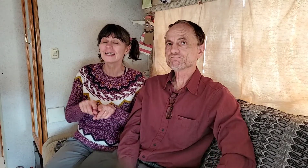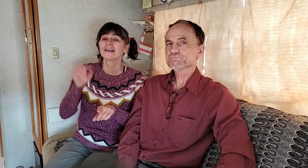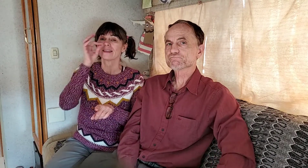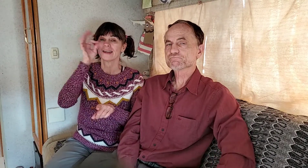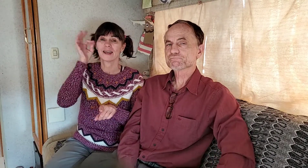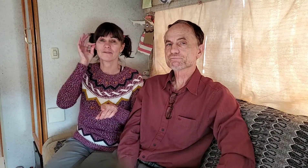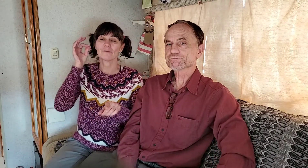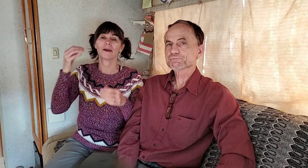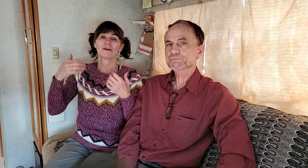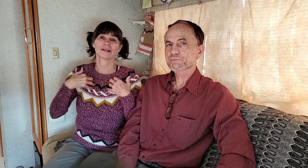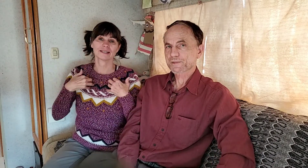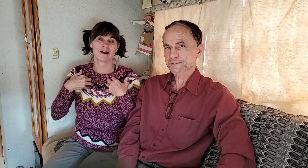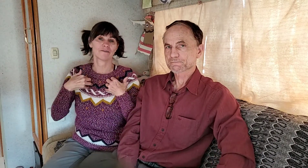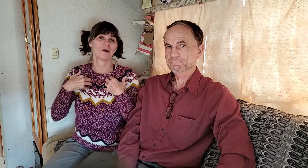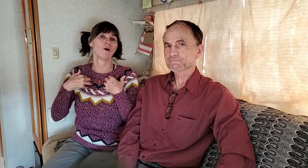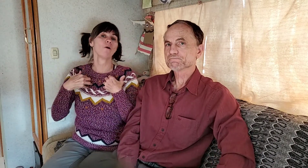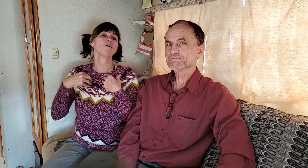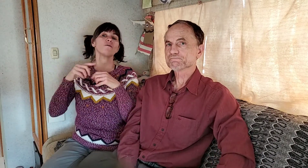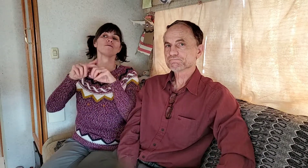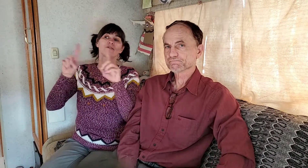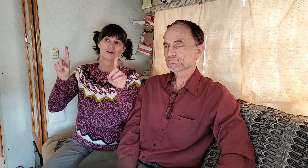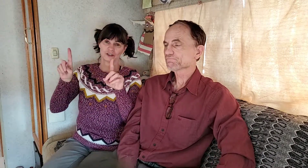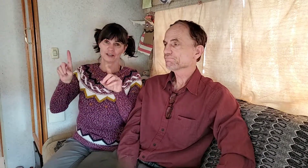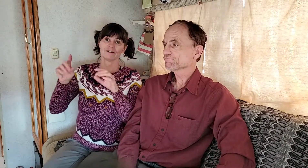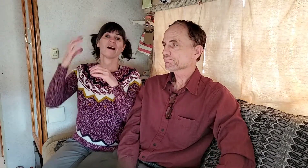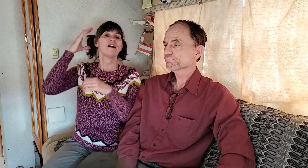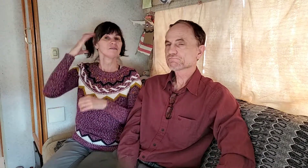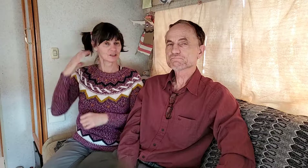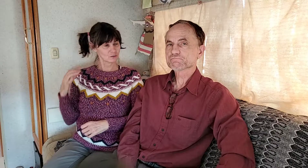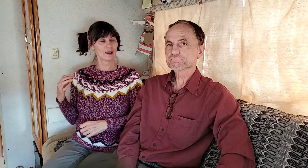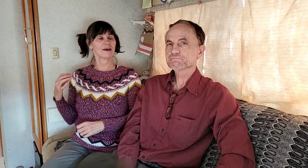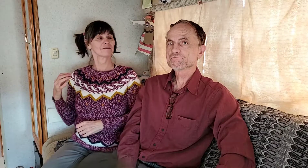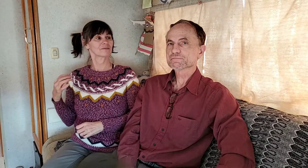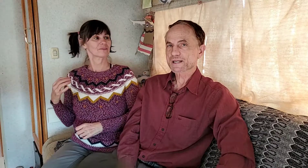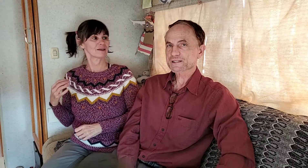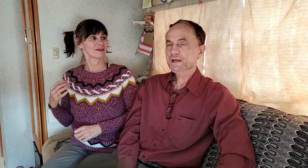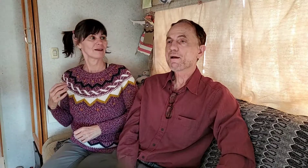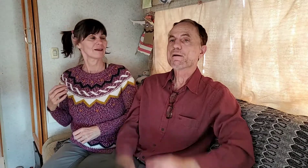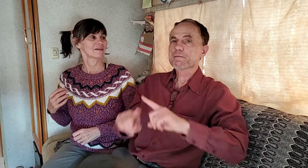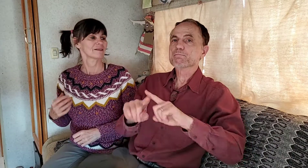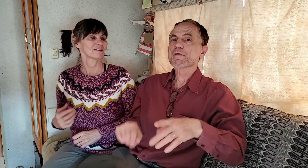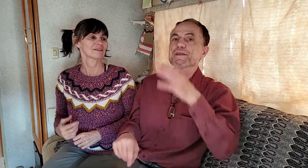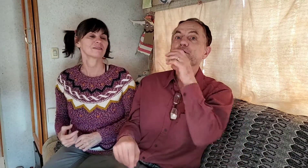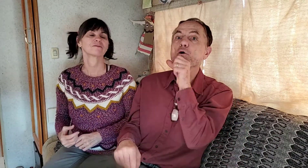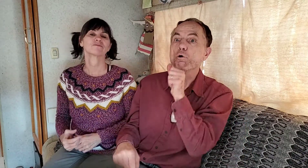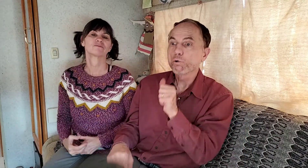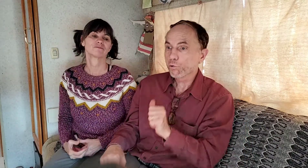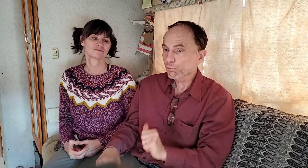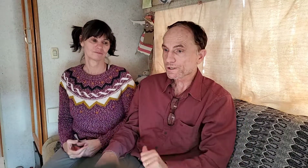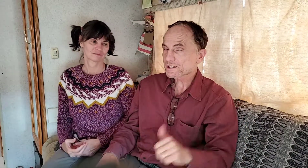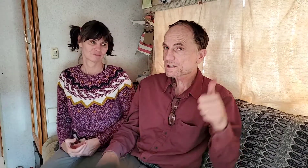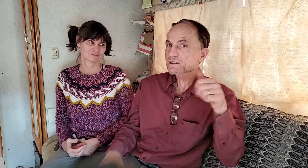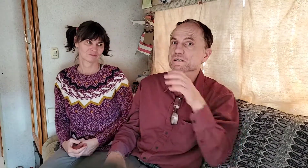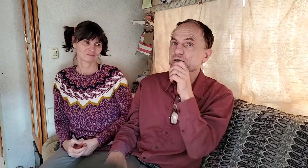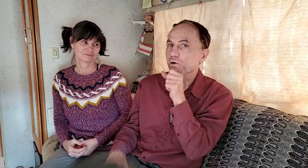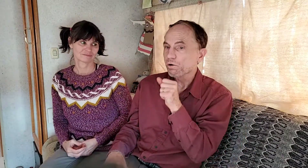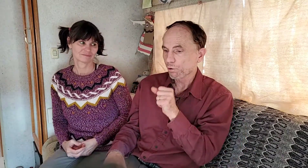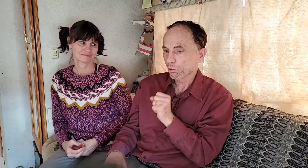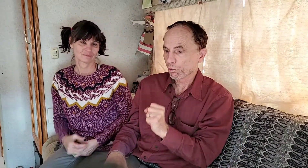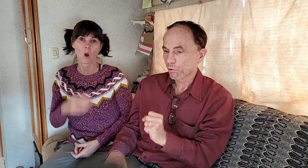the Native Americans have their own version of Cinderella. Yes, but the oldest.